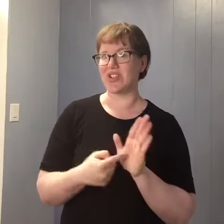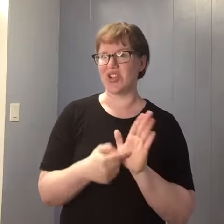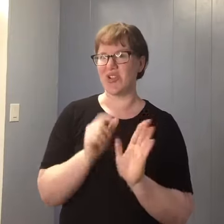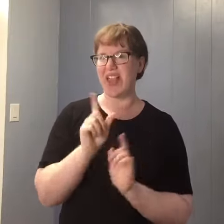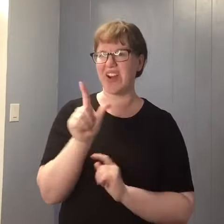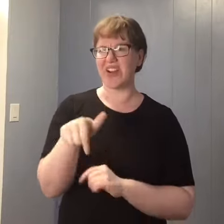you later.